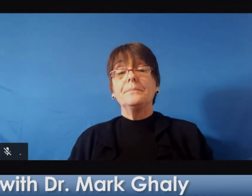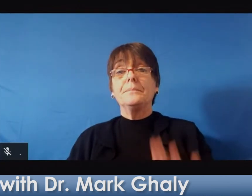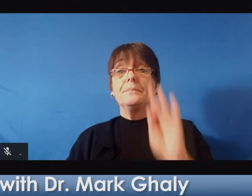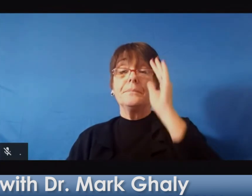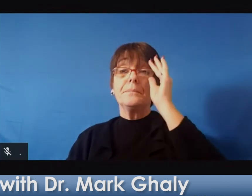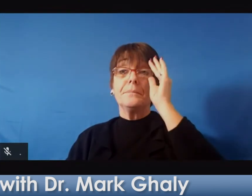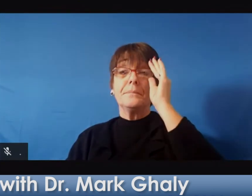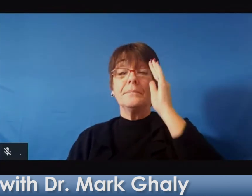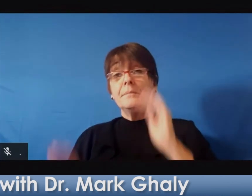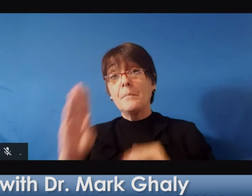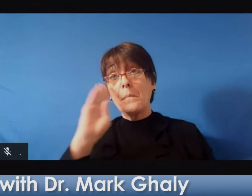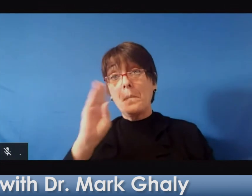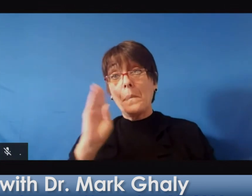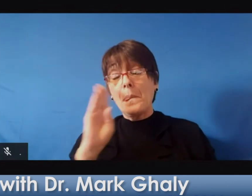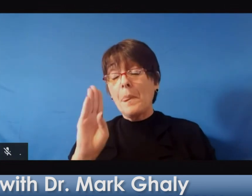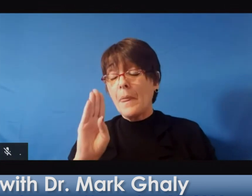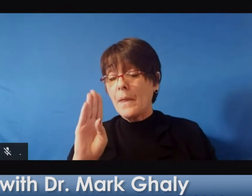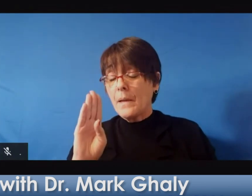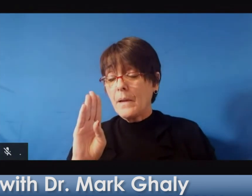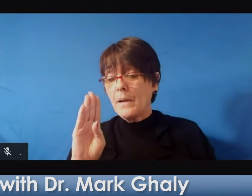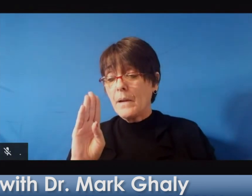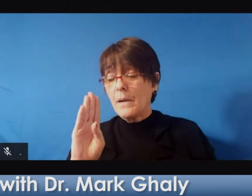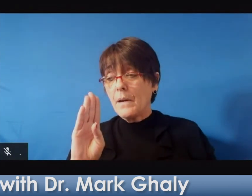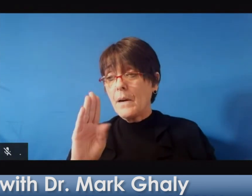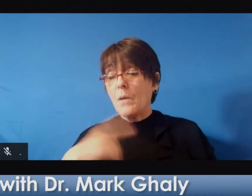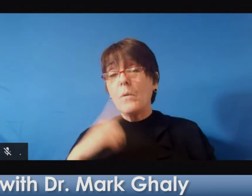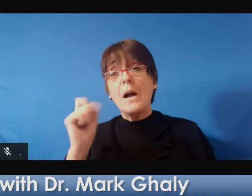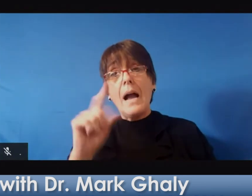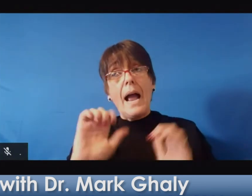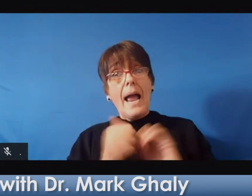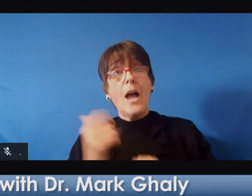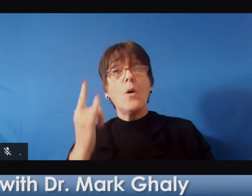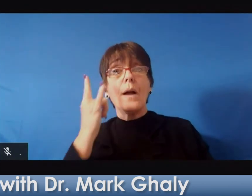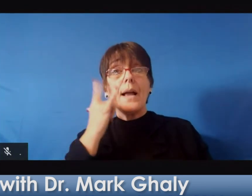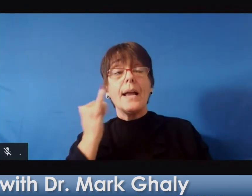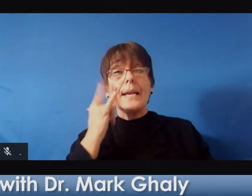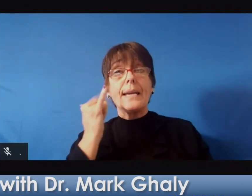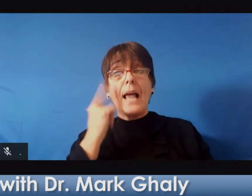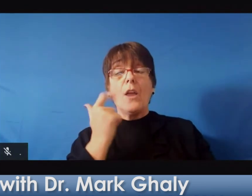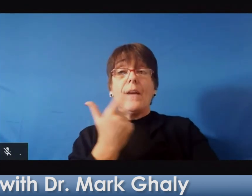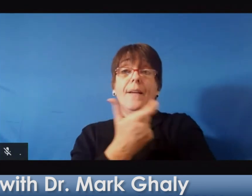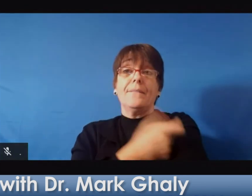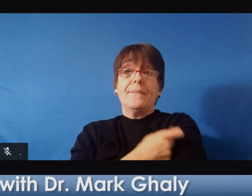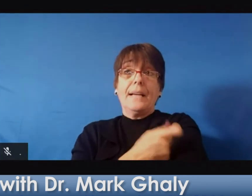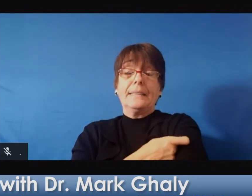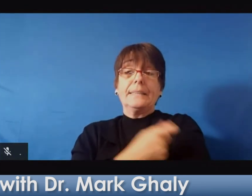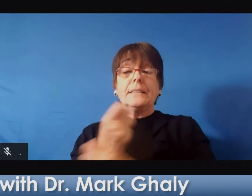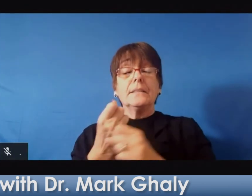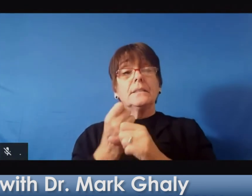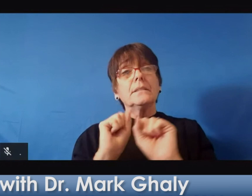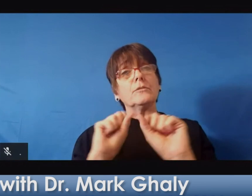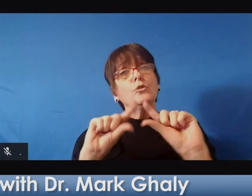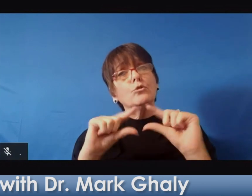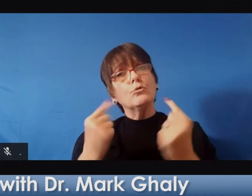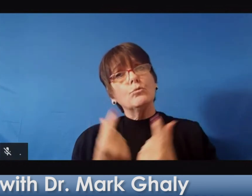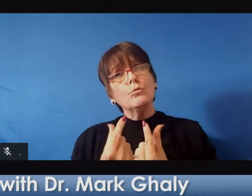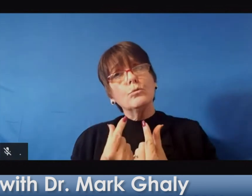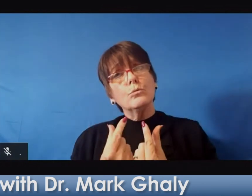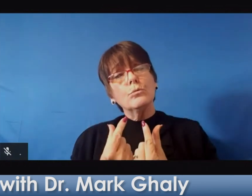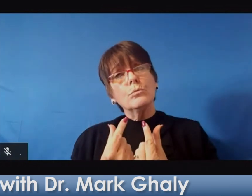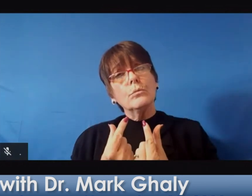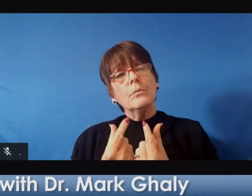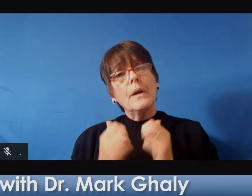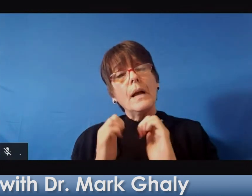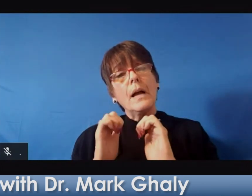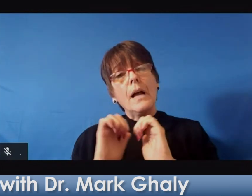Hi, Dr. Ghaly. You talked before about how California's vaccine safety group won't delay a vaccine